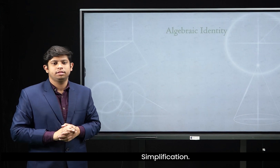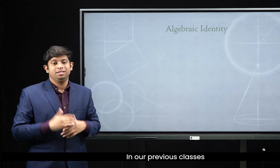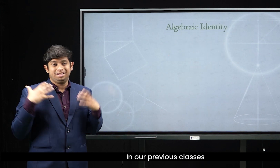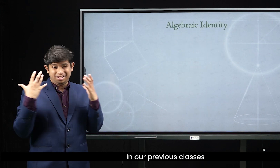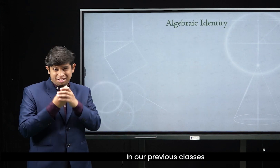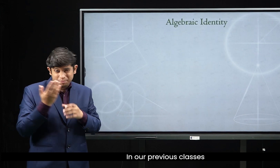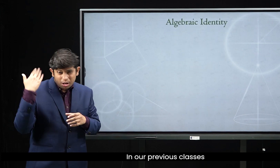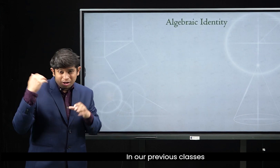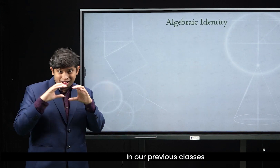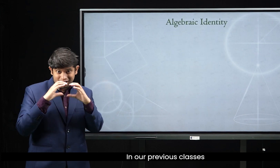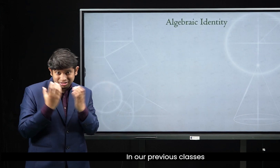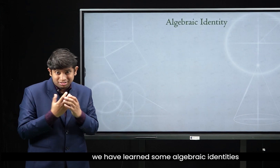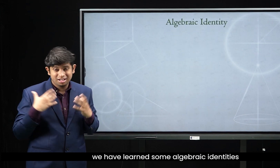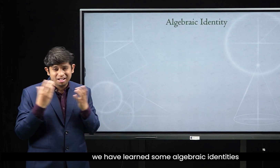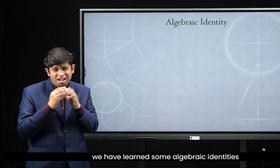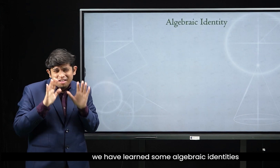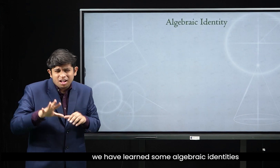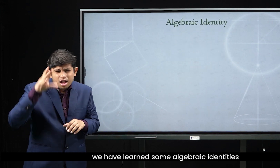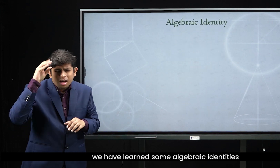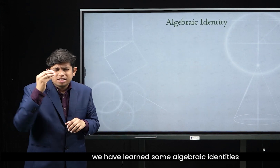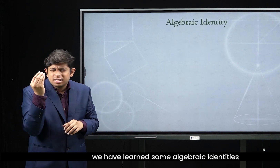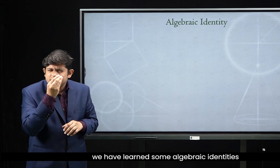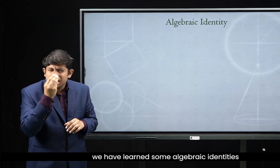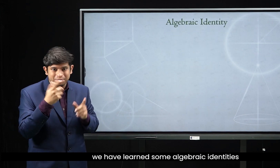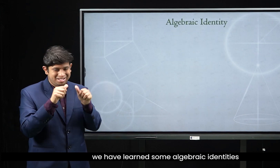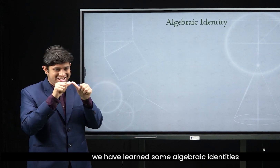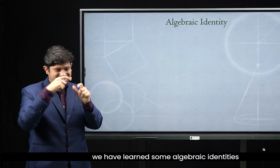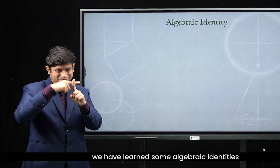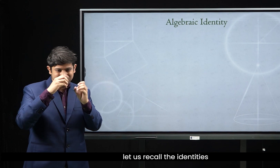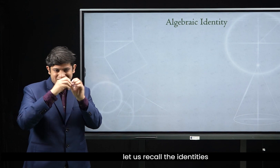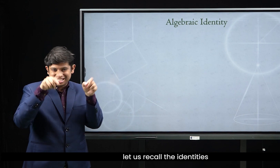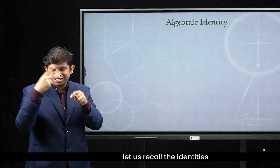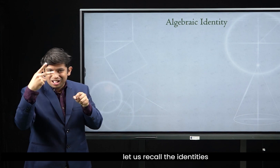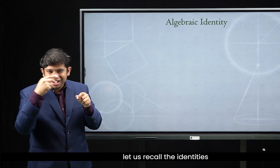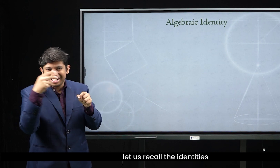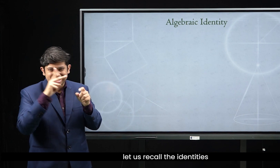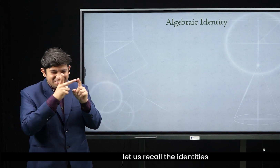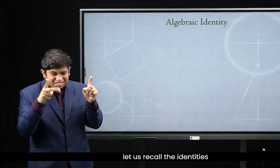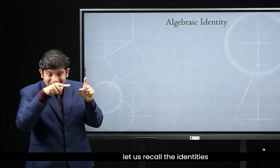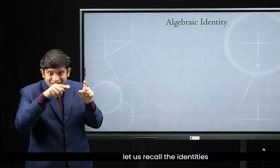In our previous classes, we have learned some algebraic identities. Let us recall the identities.